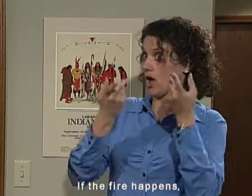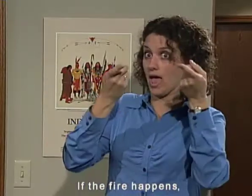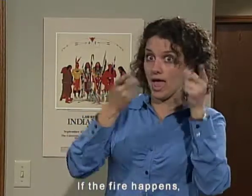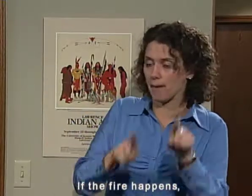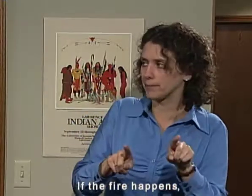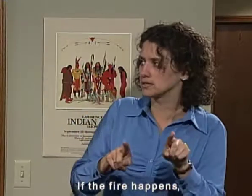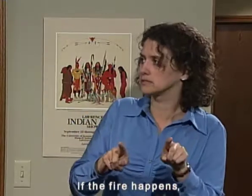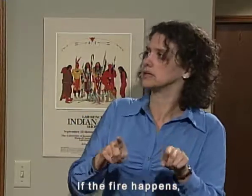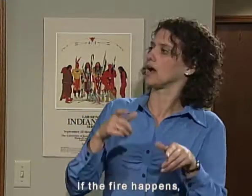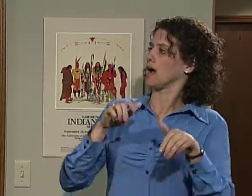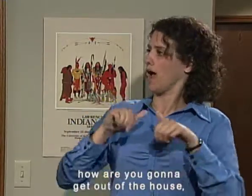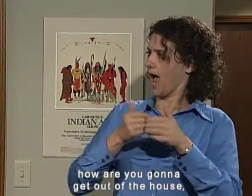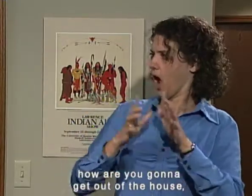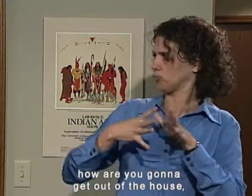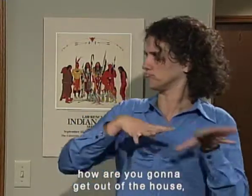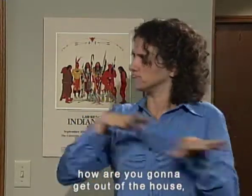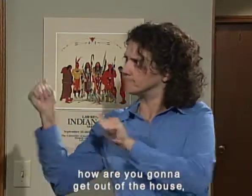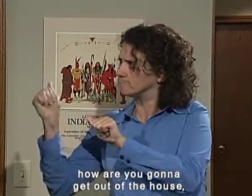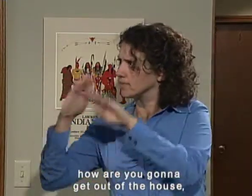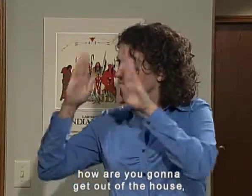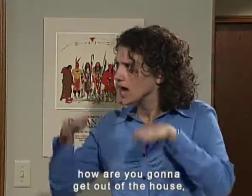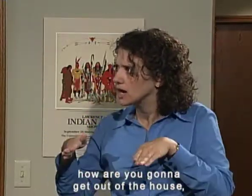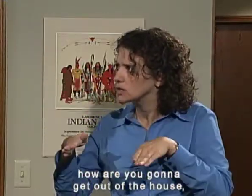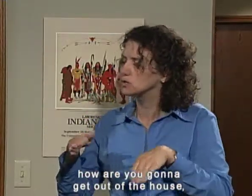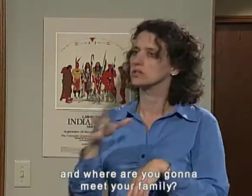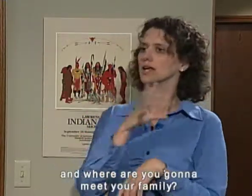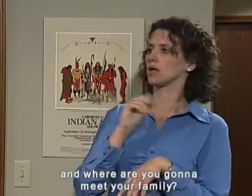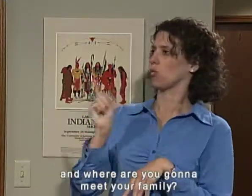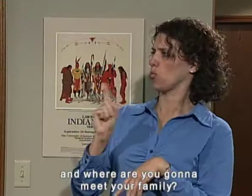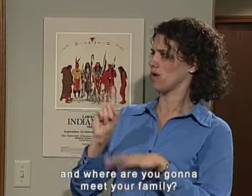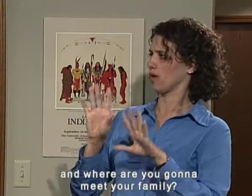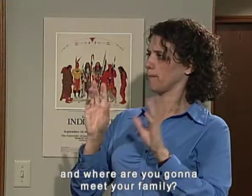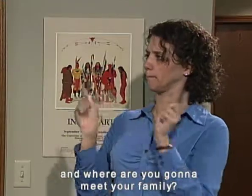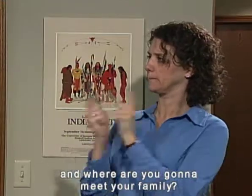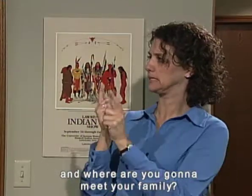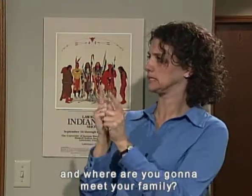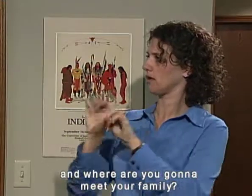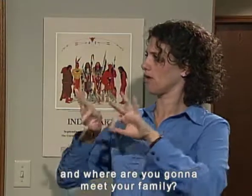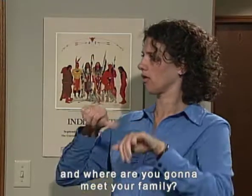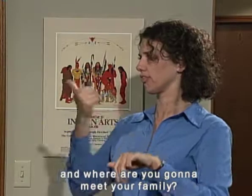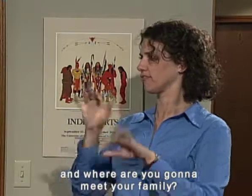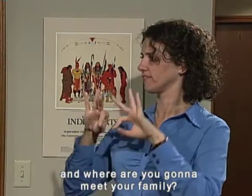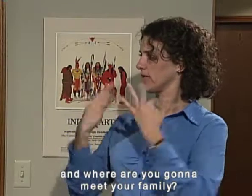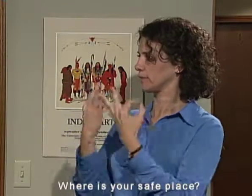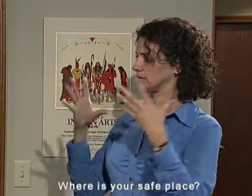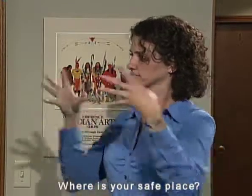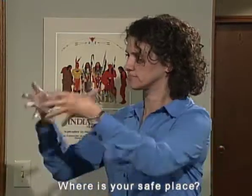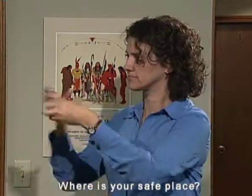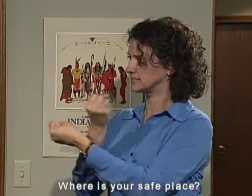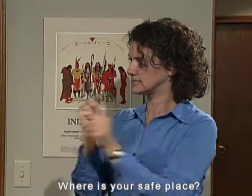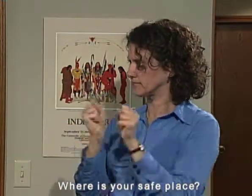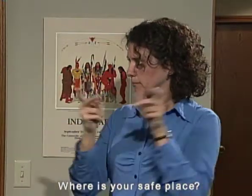fire happens, how are you going to get out of the house? And where are you going to meet your family? Where is your safe